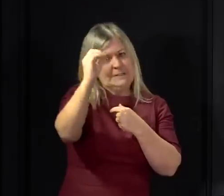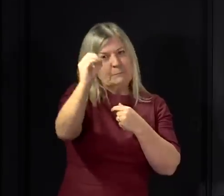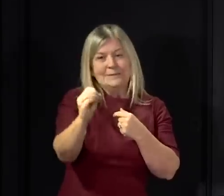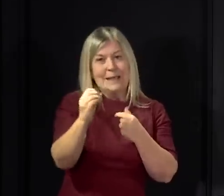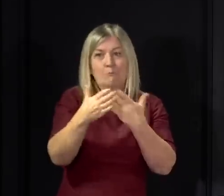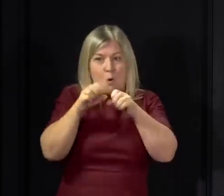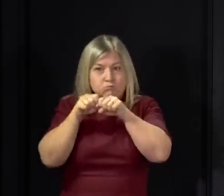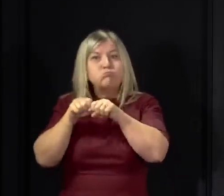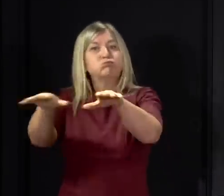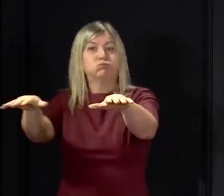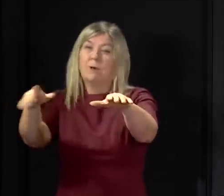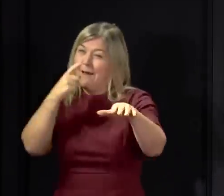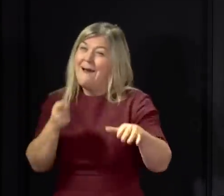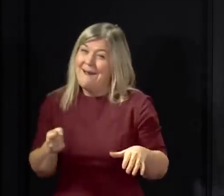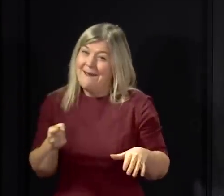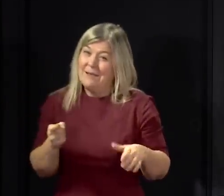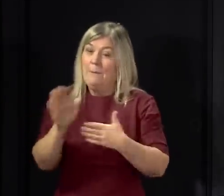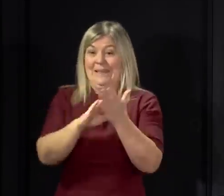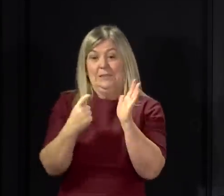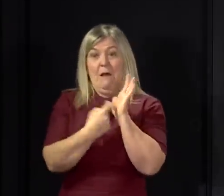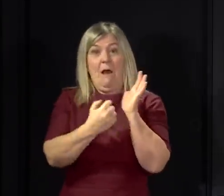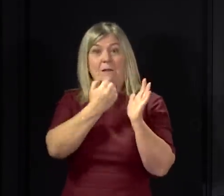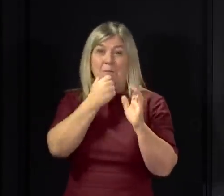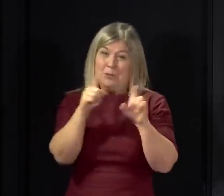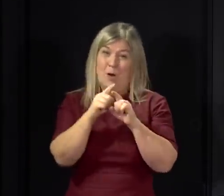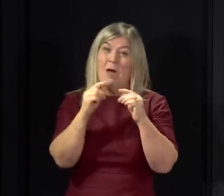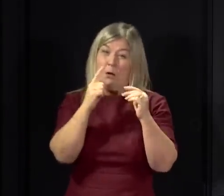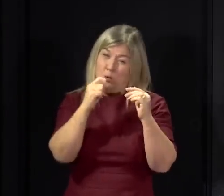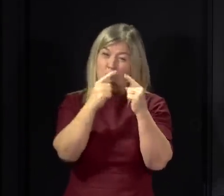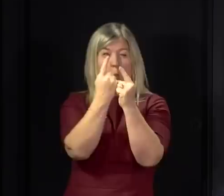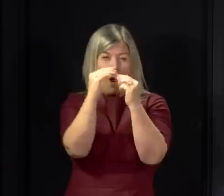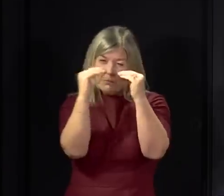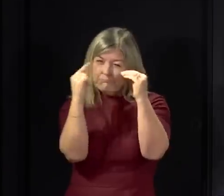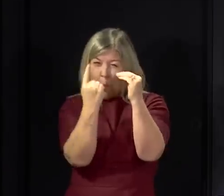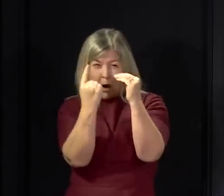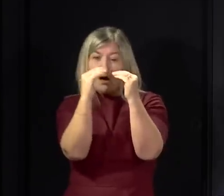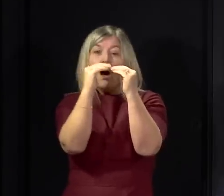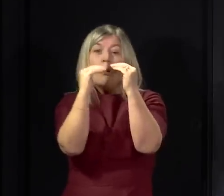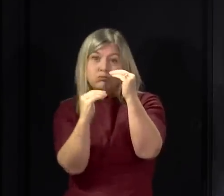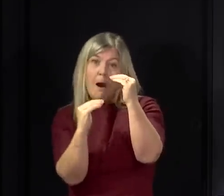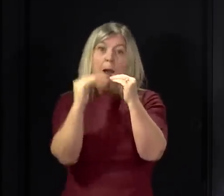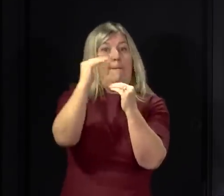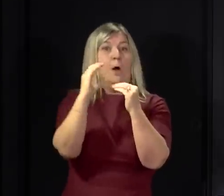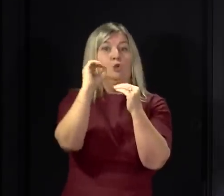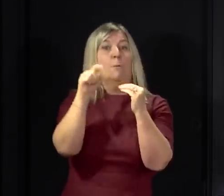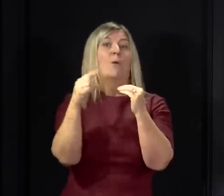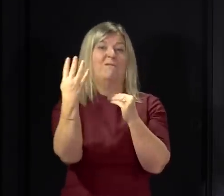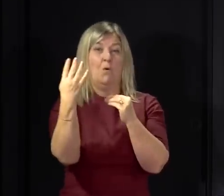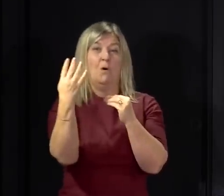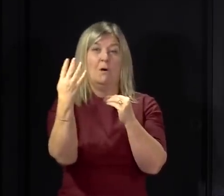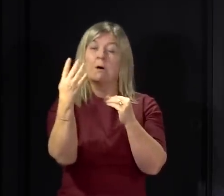number by up to 0.4. Now, It is believed that this